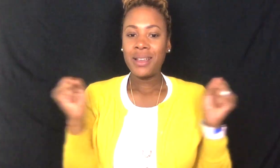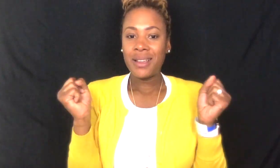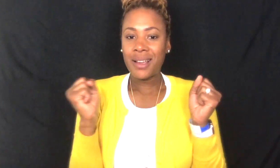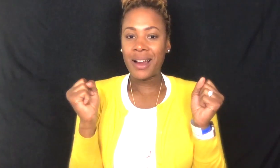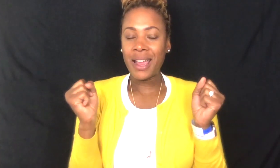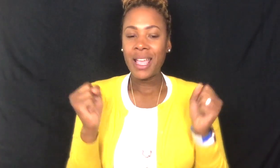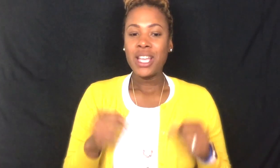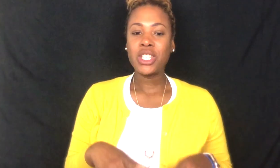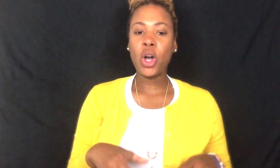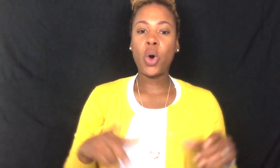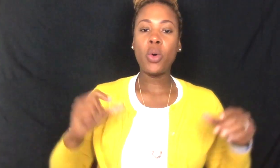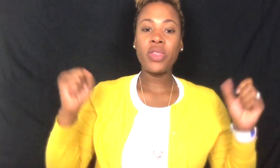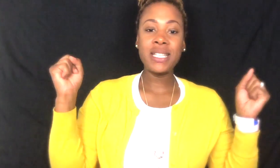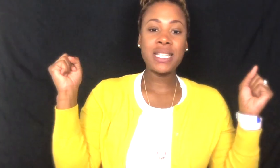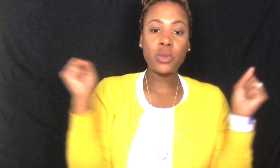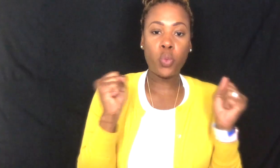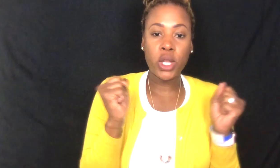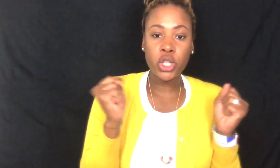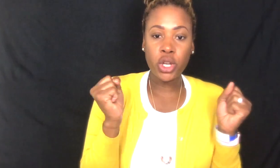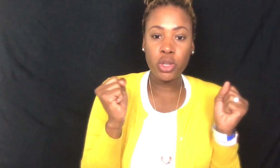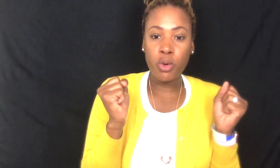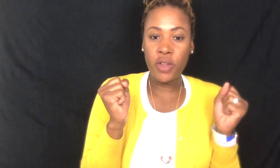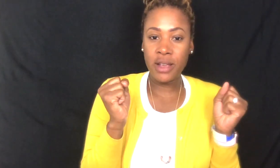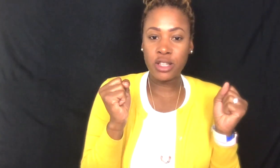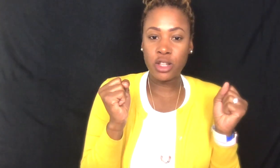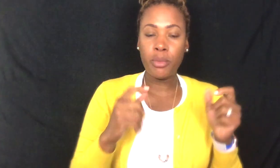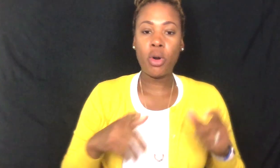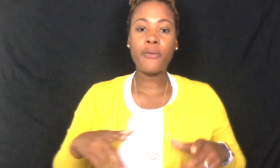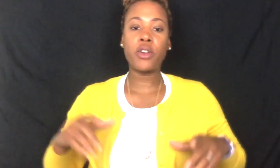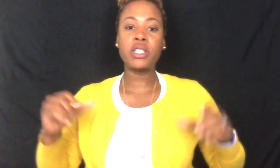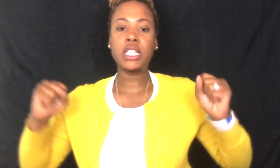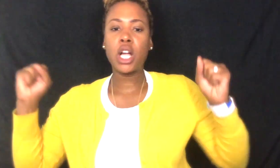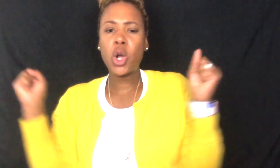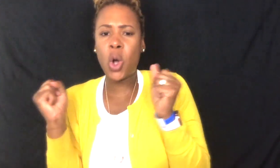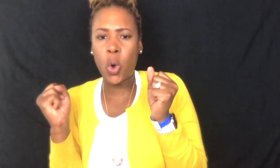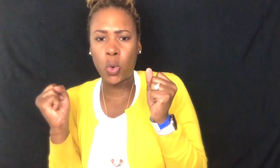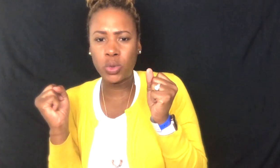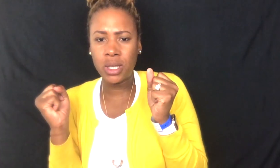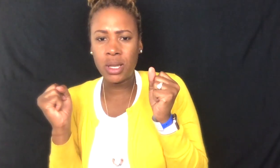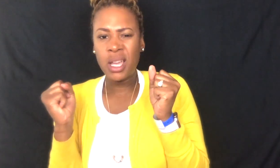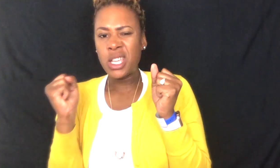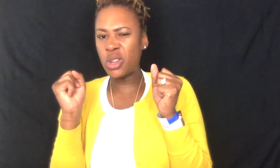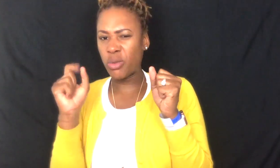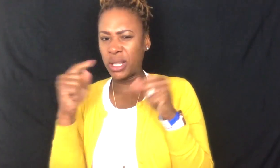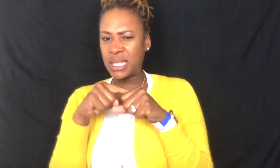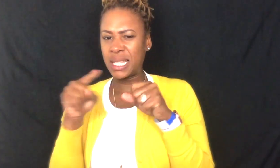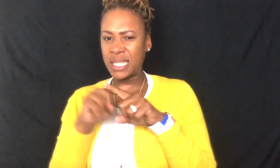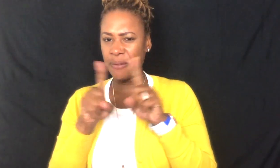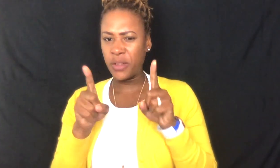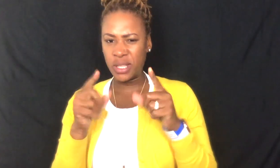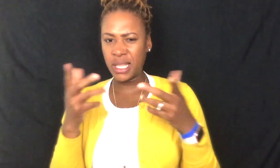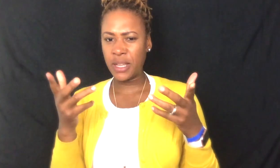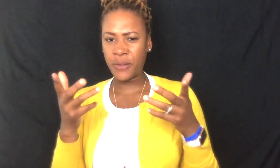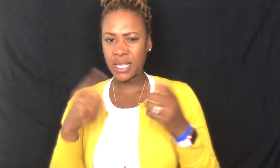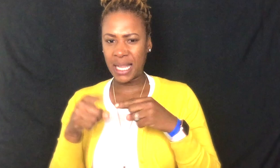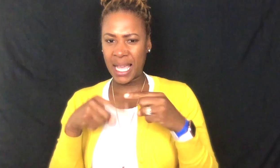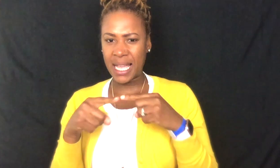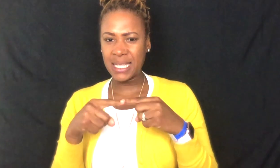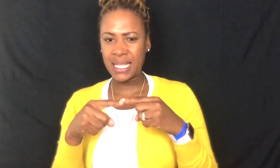All right. So this is winter. You move your hands a little bit more versus cold. You don't really see the difference. You see the difference in the hands. They